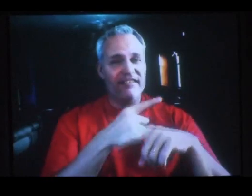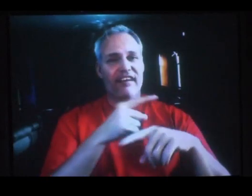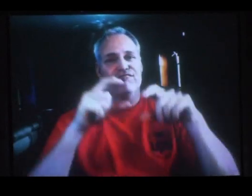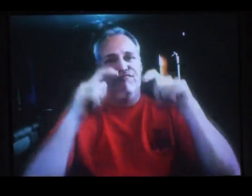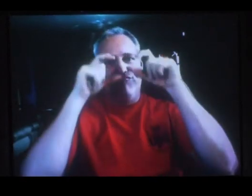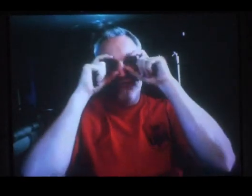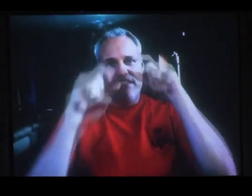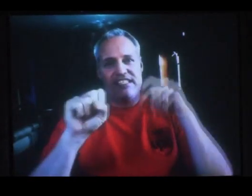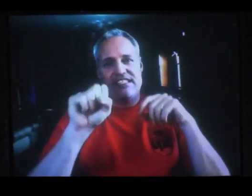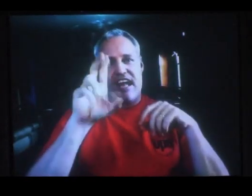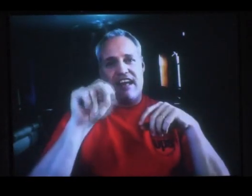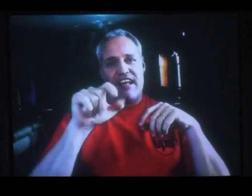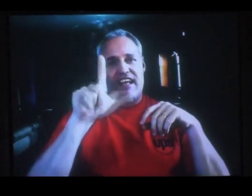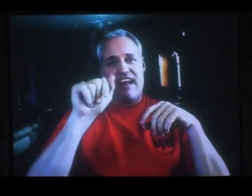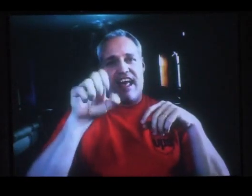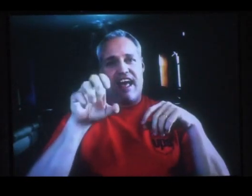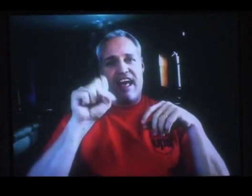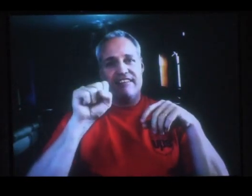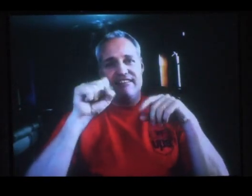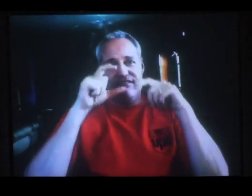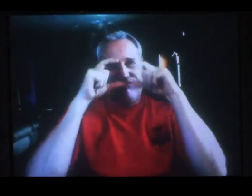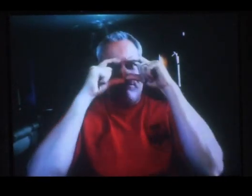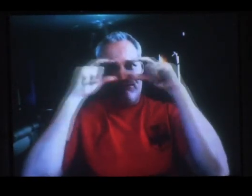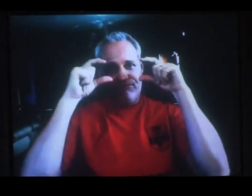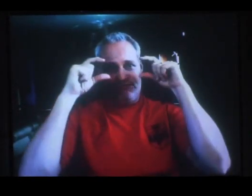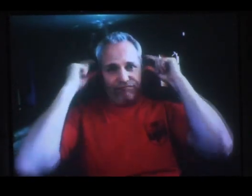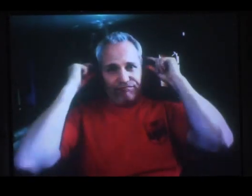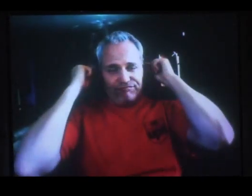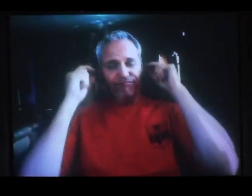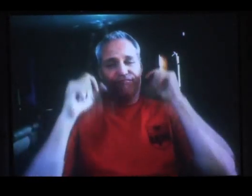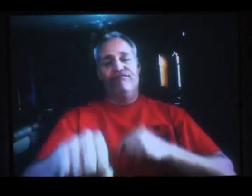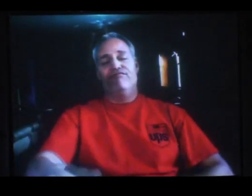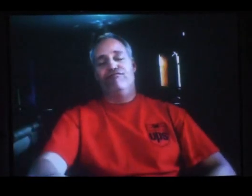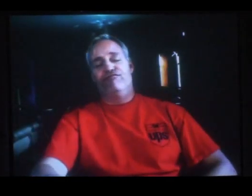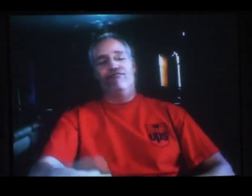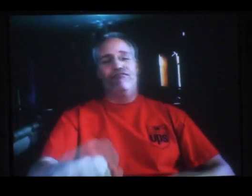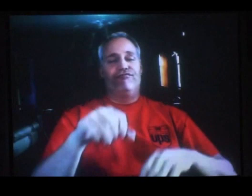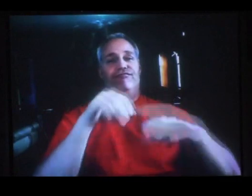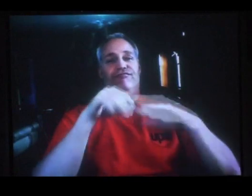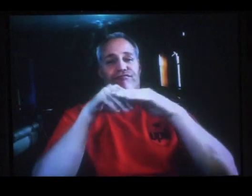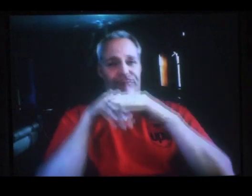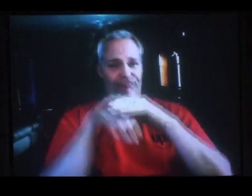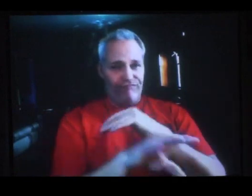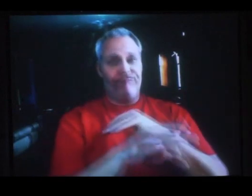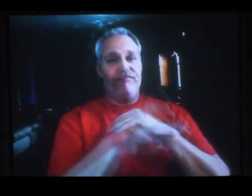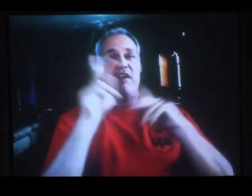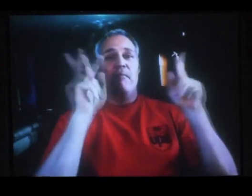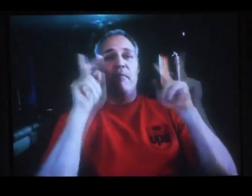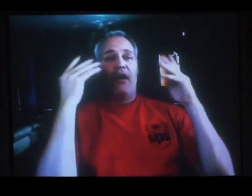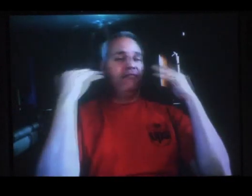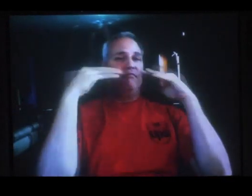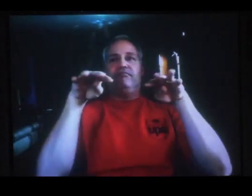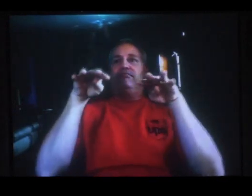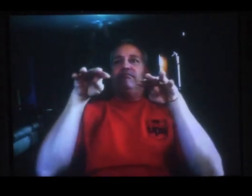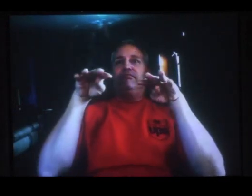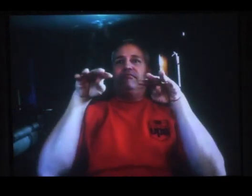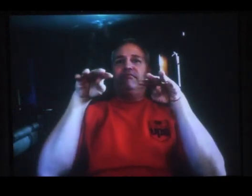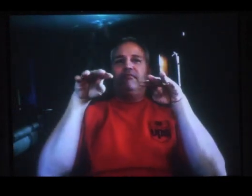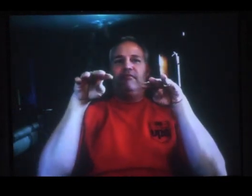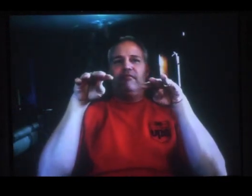Okay, plus he has on sunglasses. Okay, so, kind of go around your face, all dark, So he walks out and everything, so people all turn